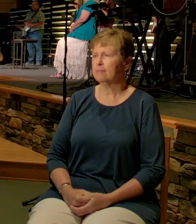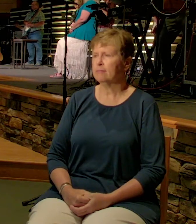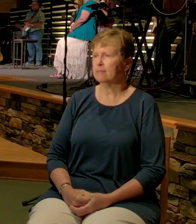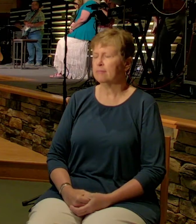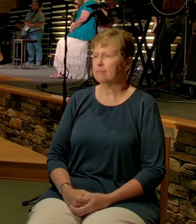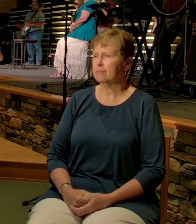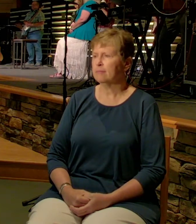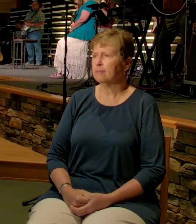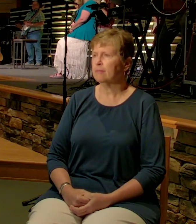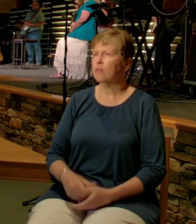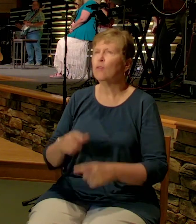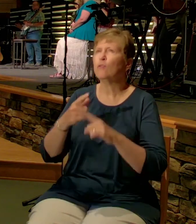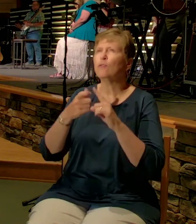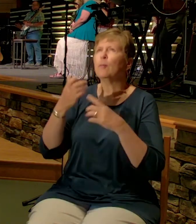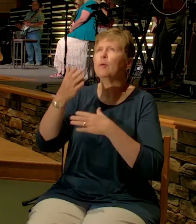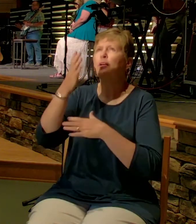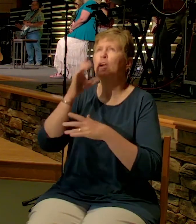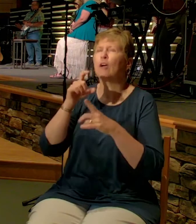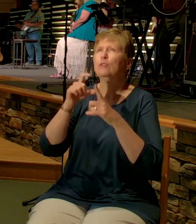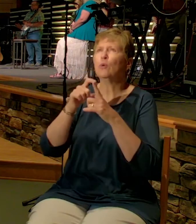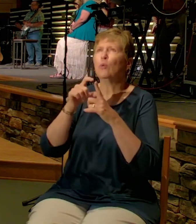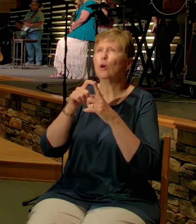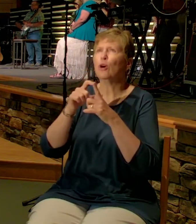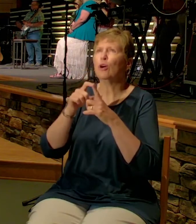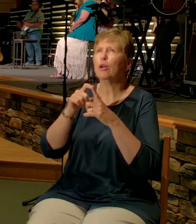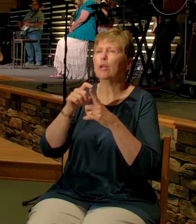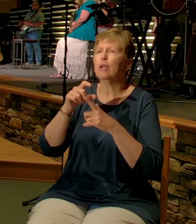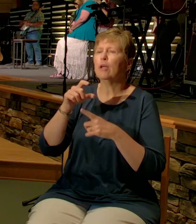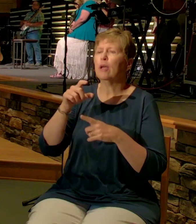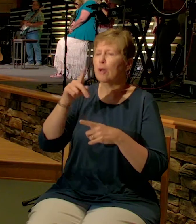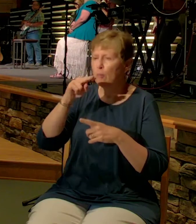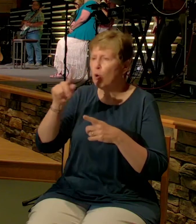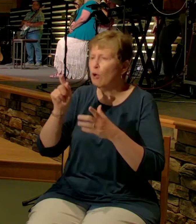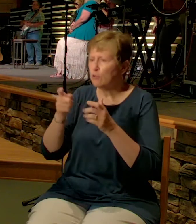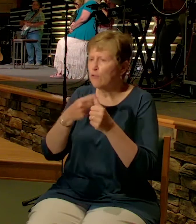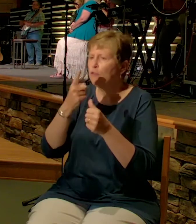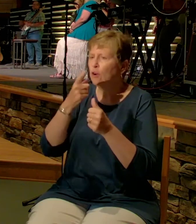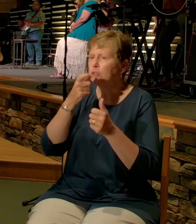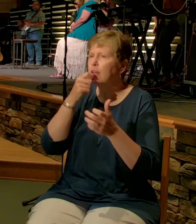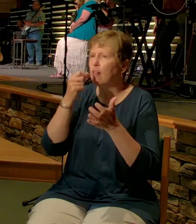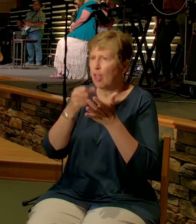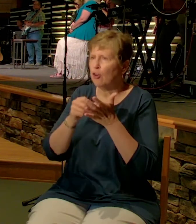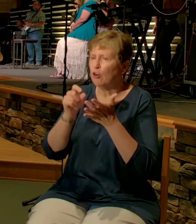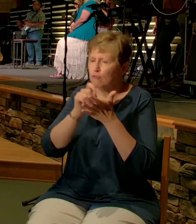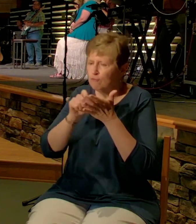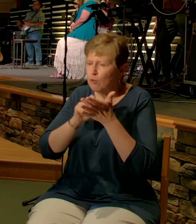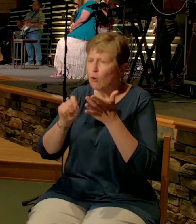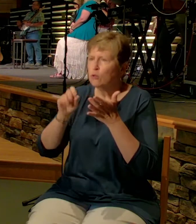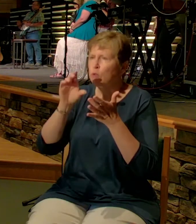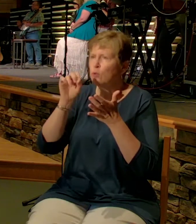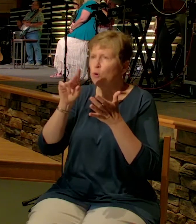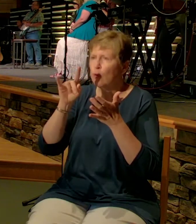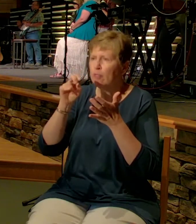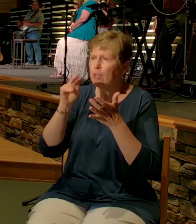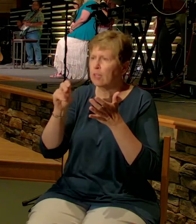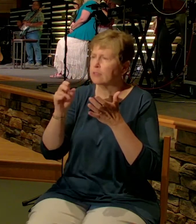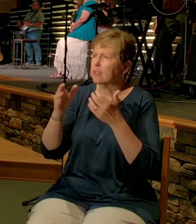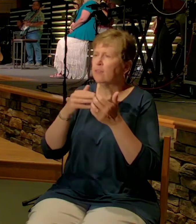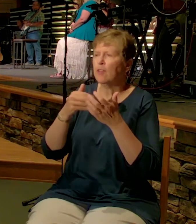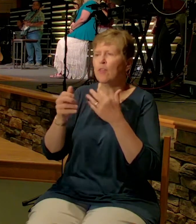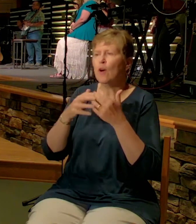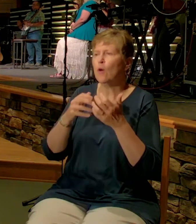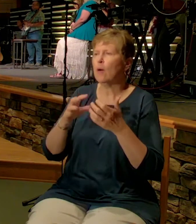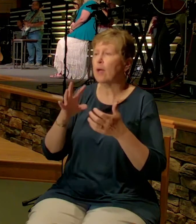From God's word, in Paul's first letter to the Corinthians, though I speak with the tongues of men and